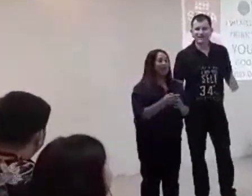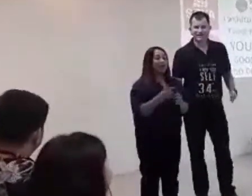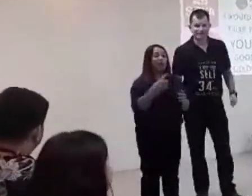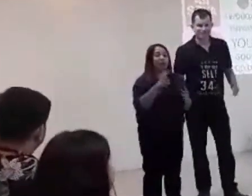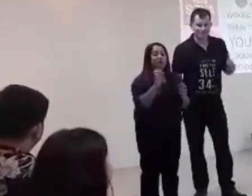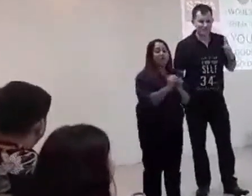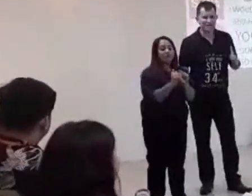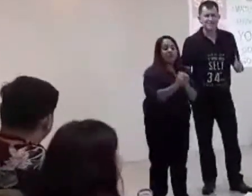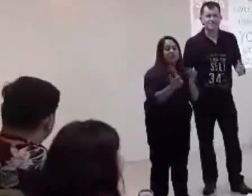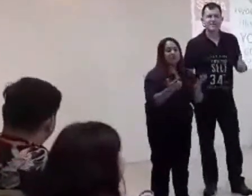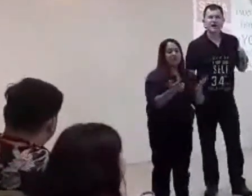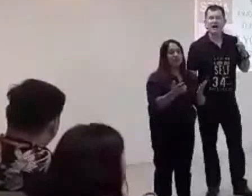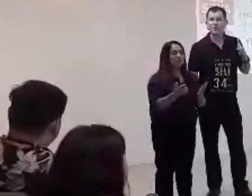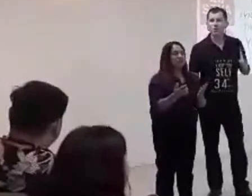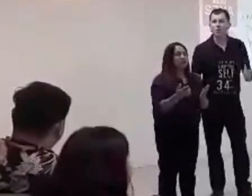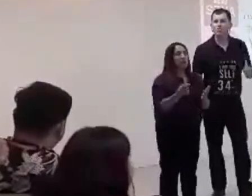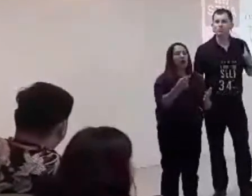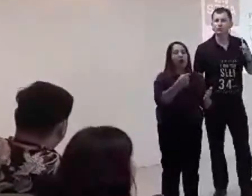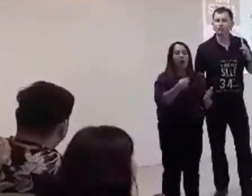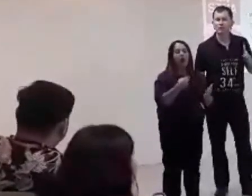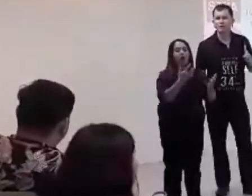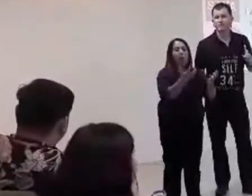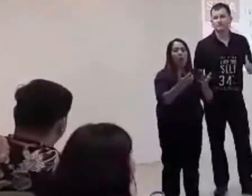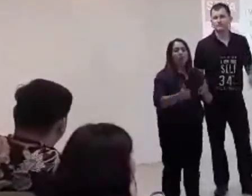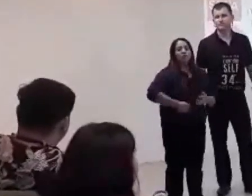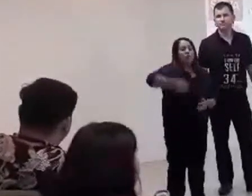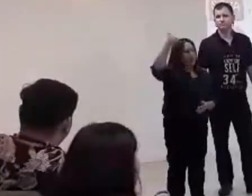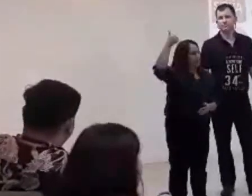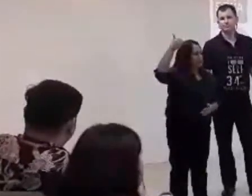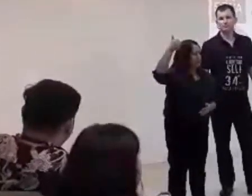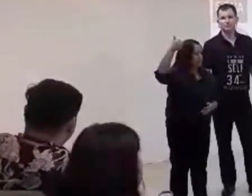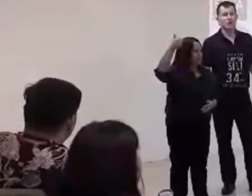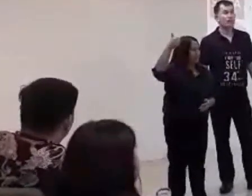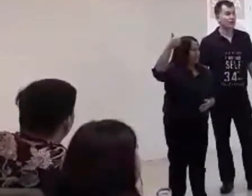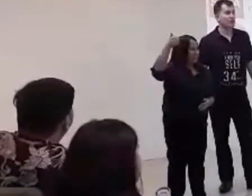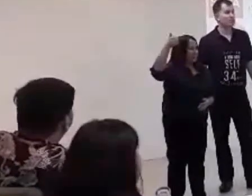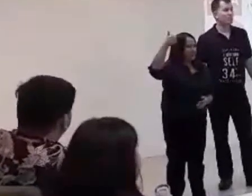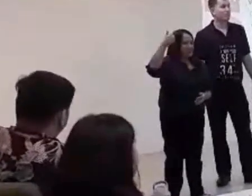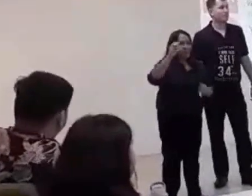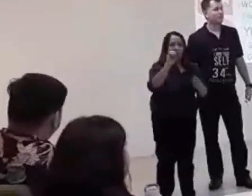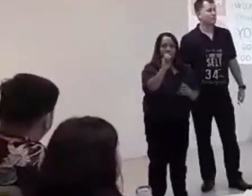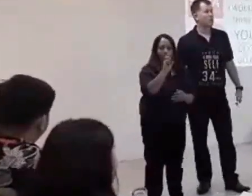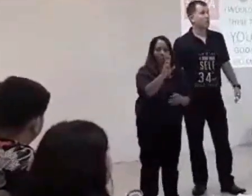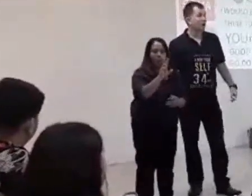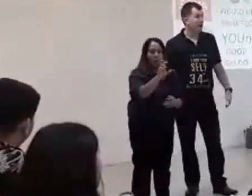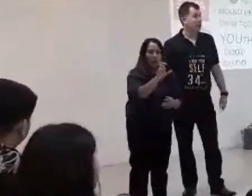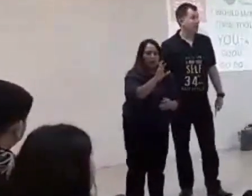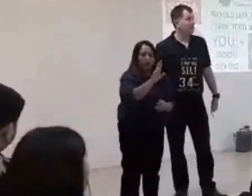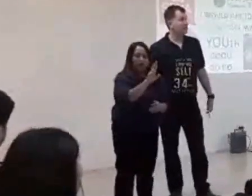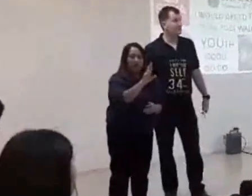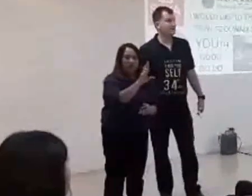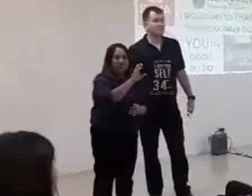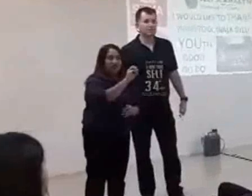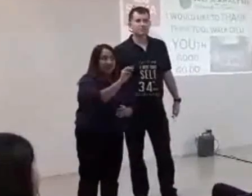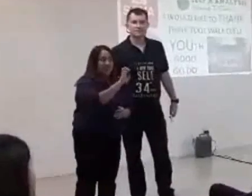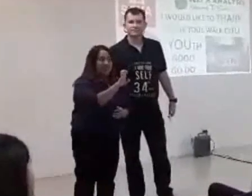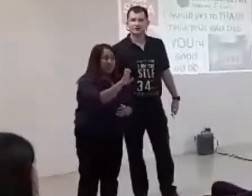shana means I want to win. Overcome. Wow.